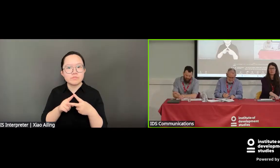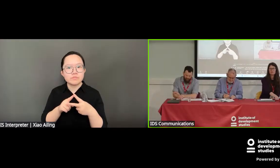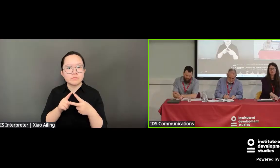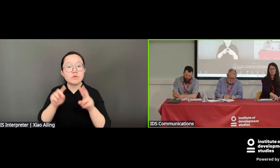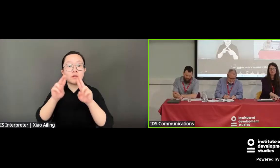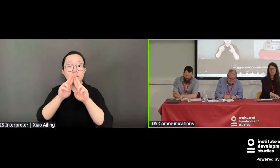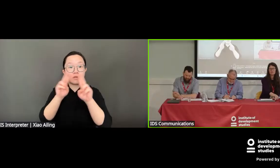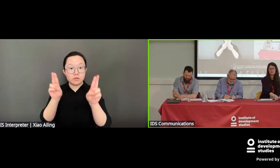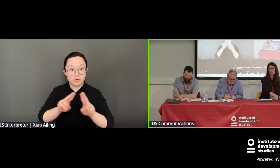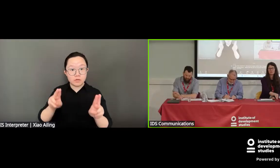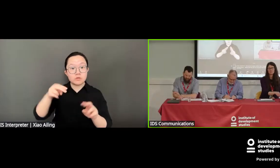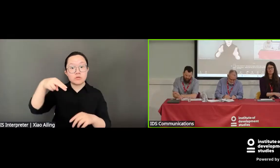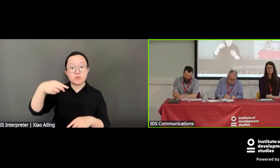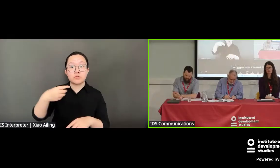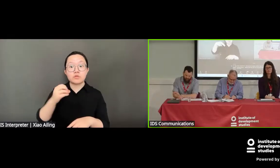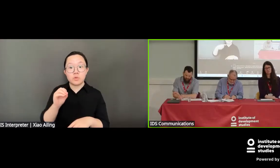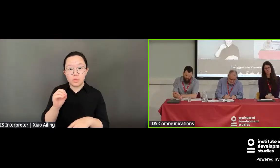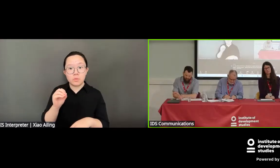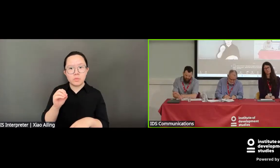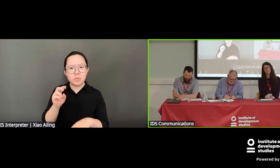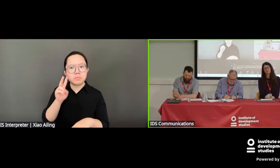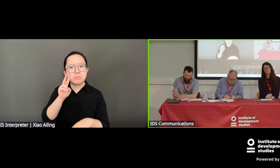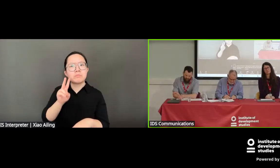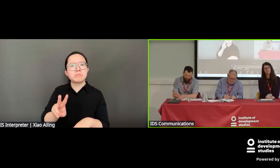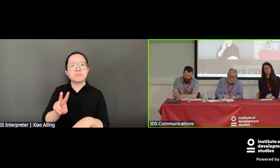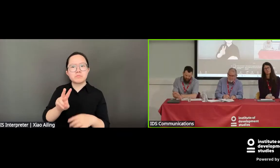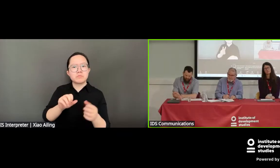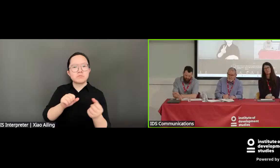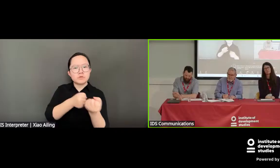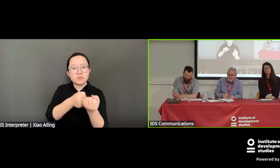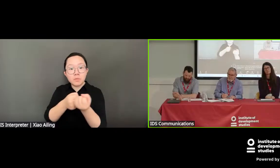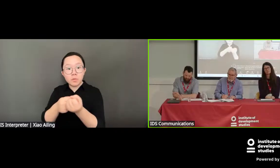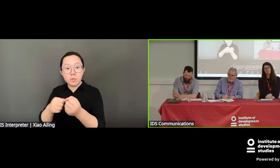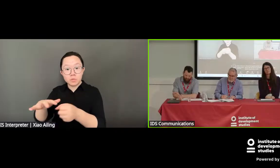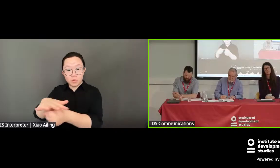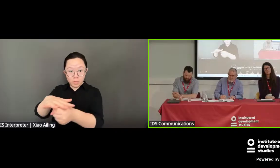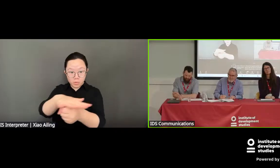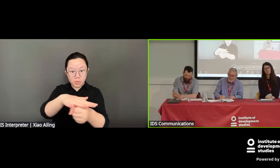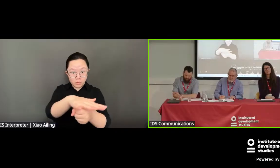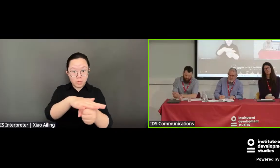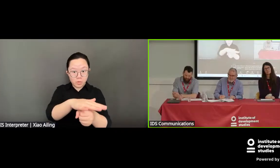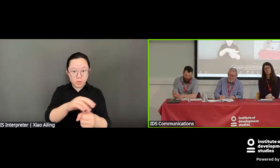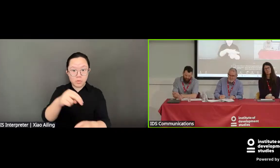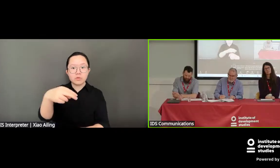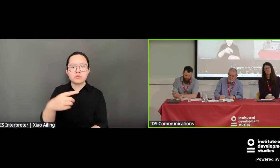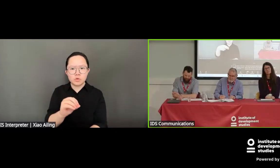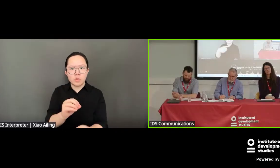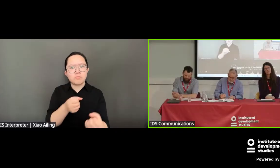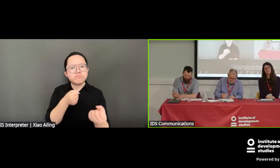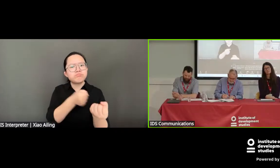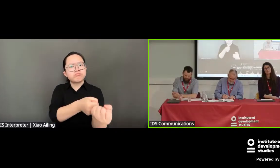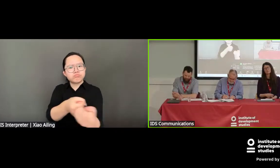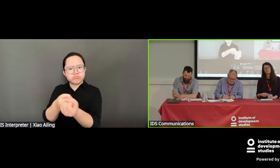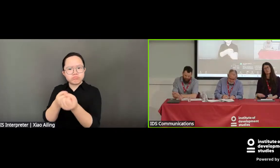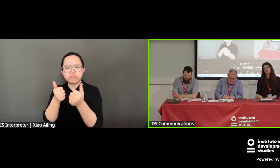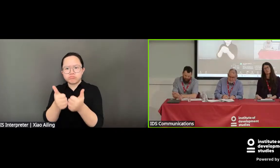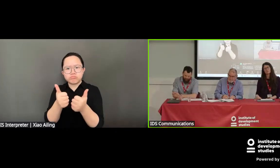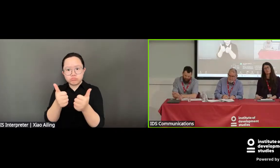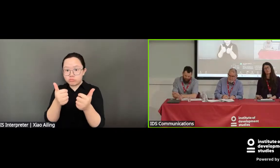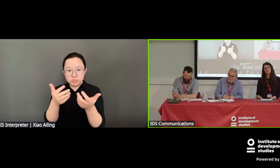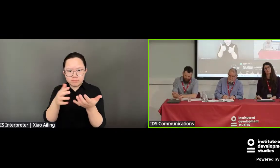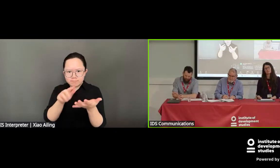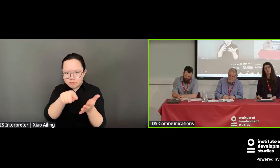are disability inclusive. And I'm speaking about that from the Nigerian perspective because I focus on